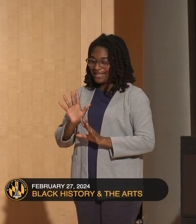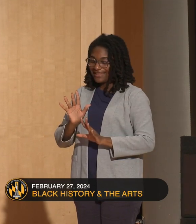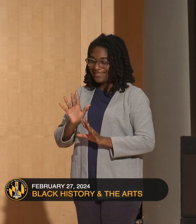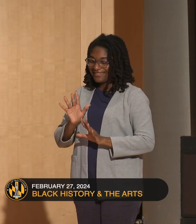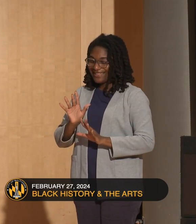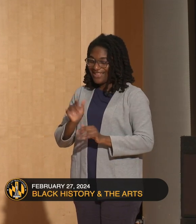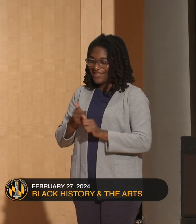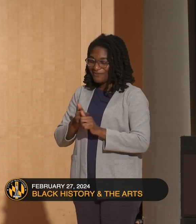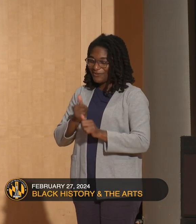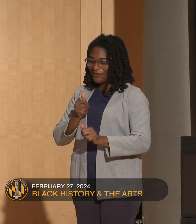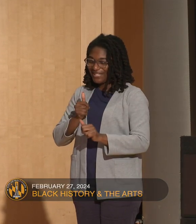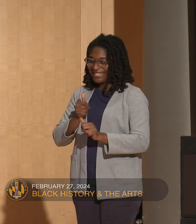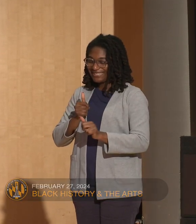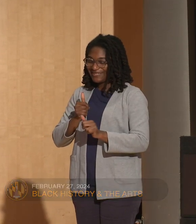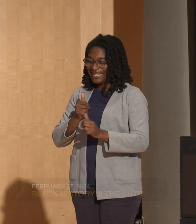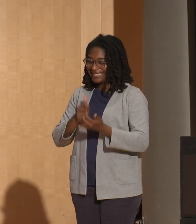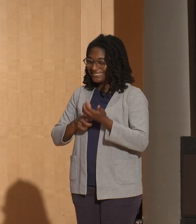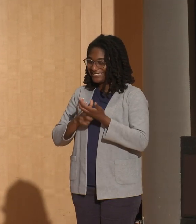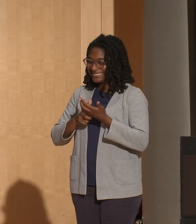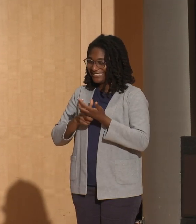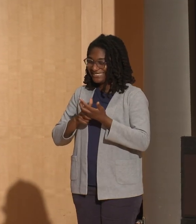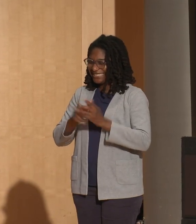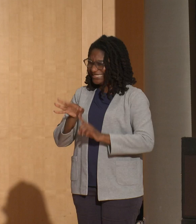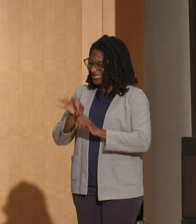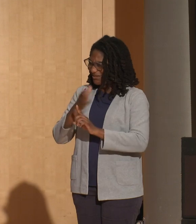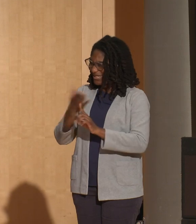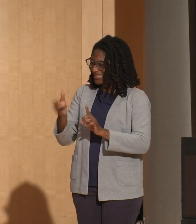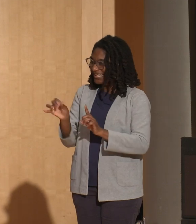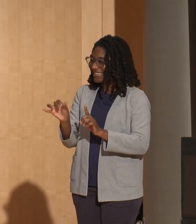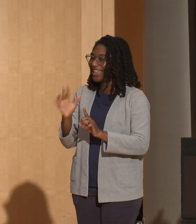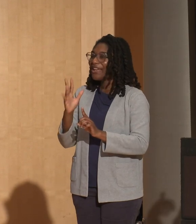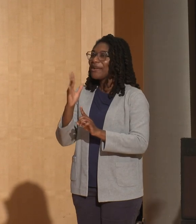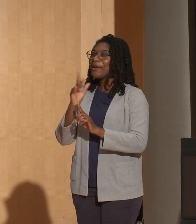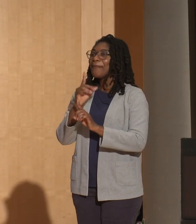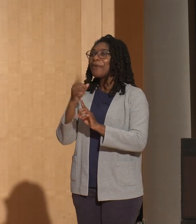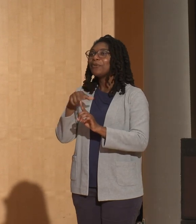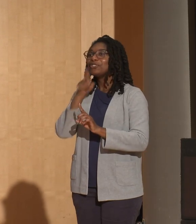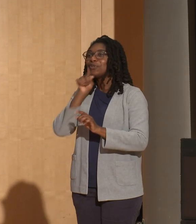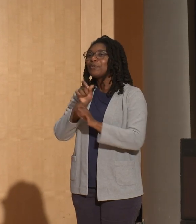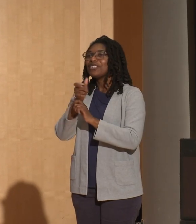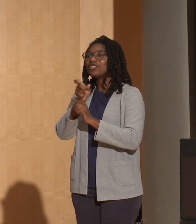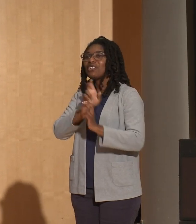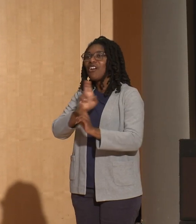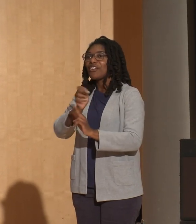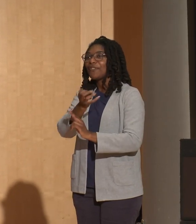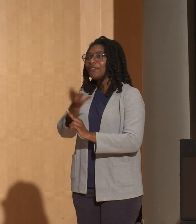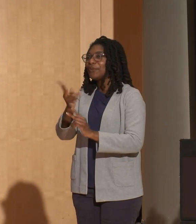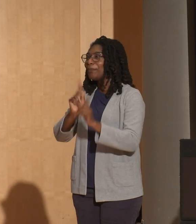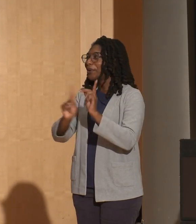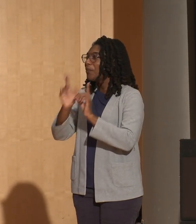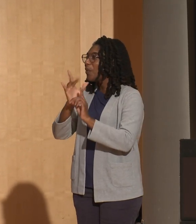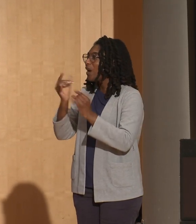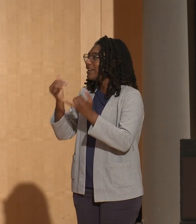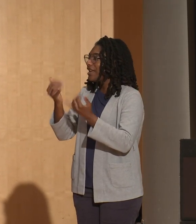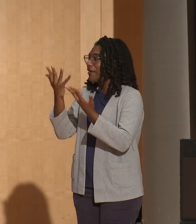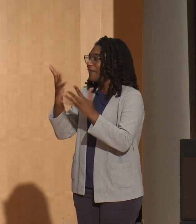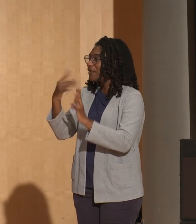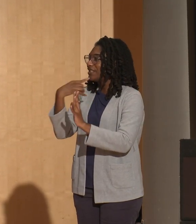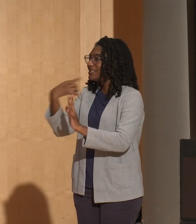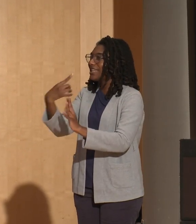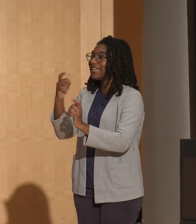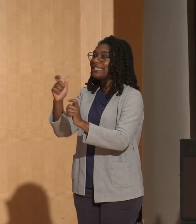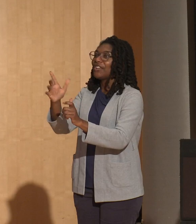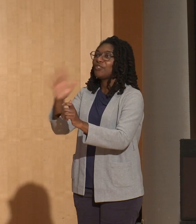except for things like this, when I feel like it's some folks who we really should honor and really appreciate, and as we say, give